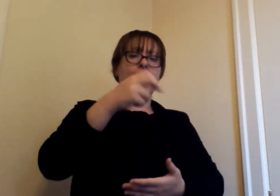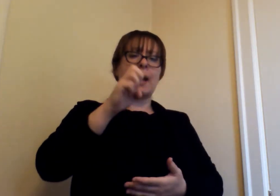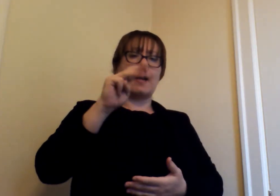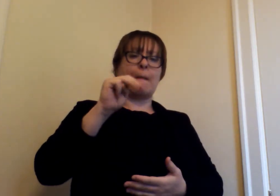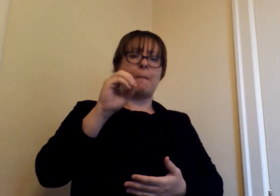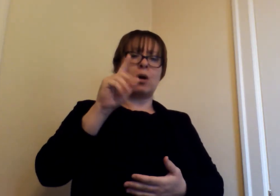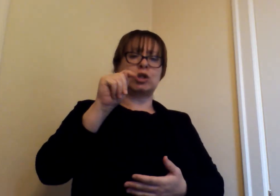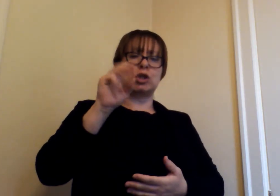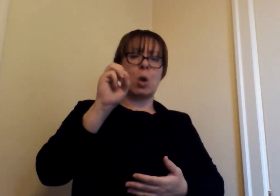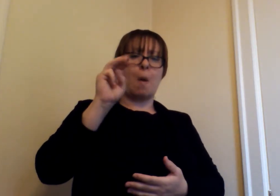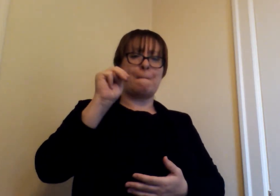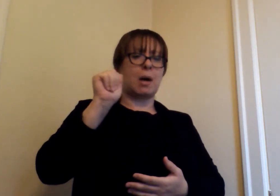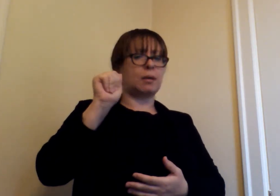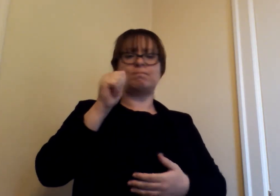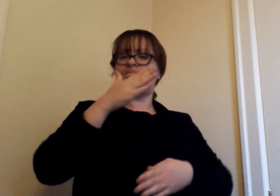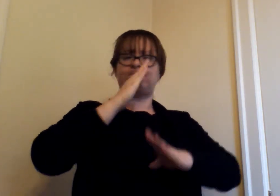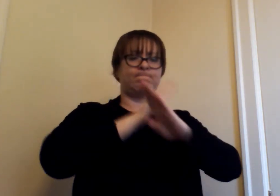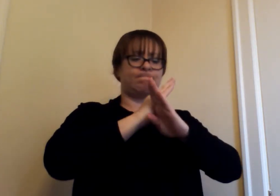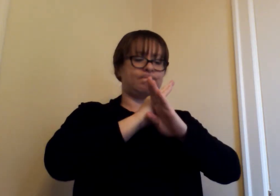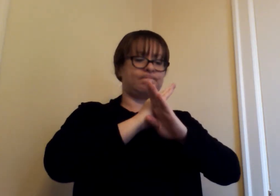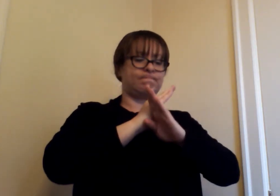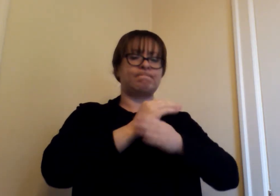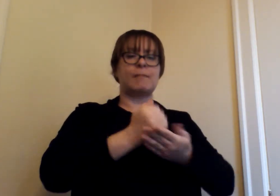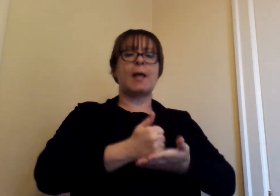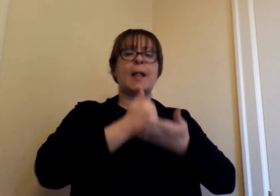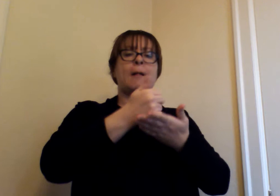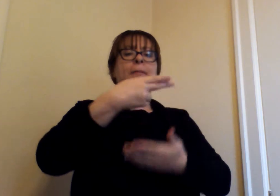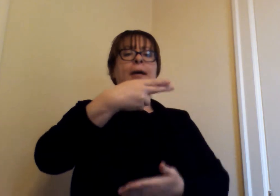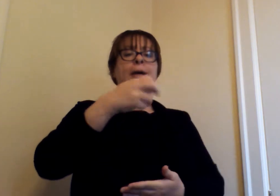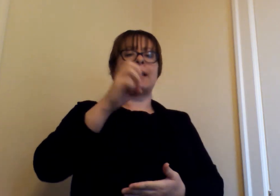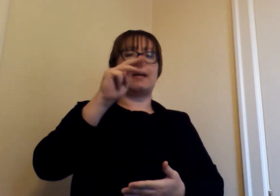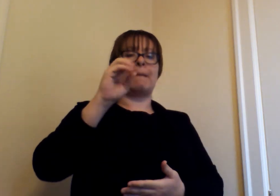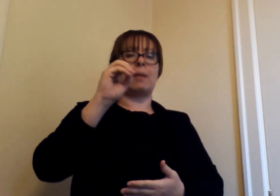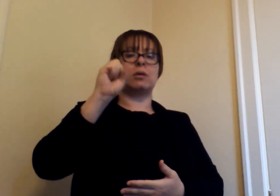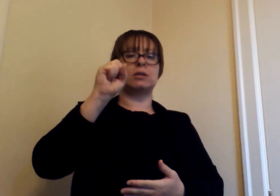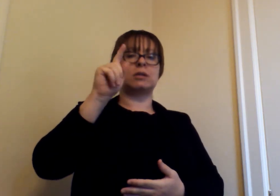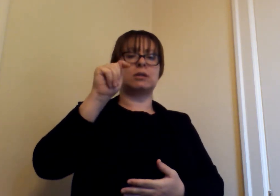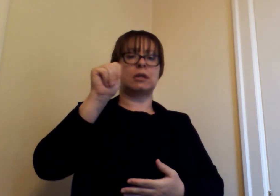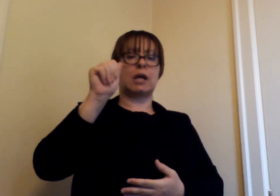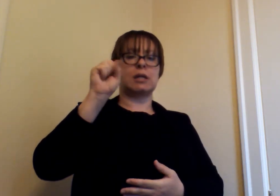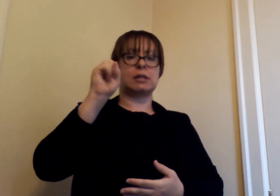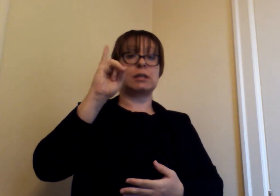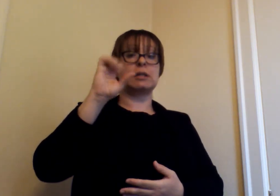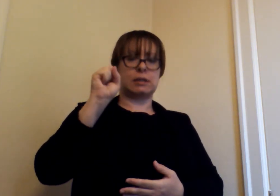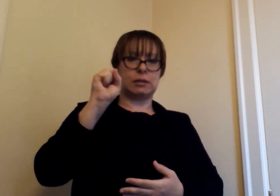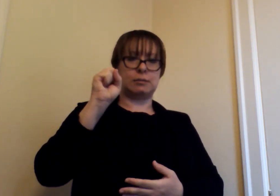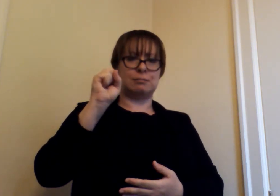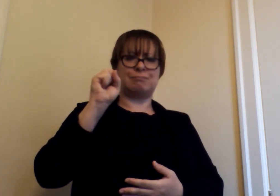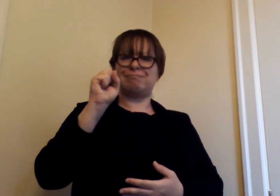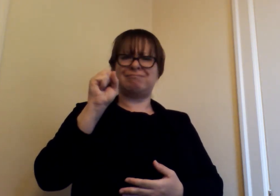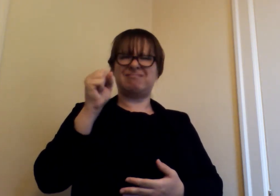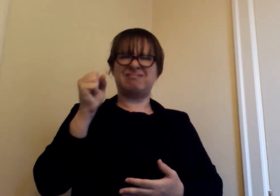Please keep pressure on the gauze pad for several minutes to ensure that the blood flow stops. In this illustration, you can see formation